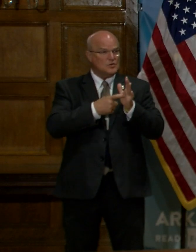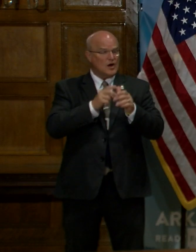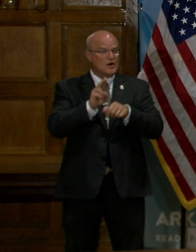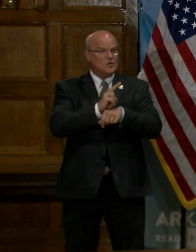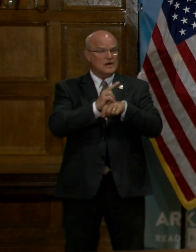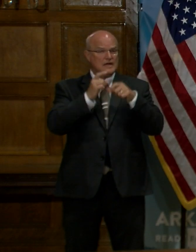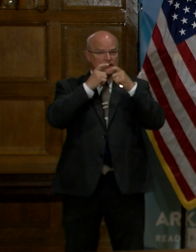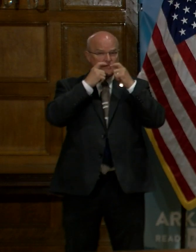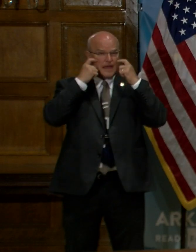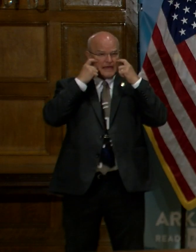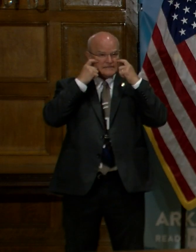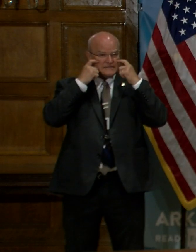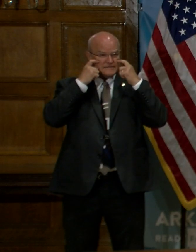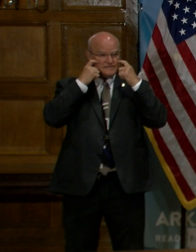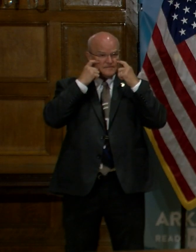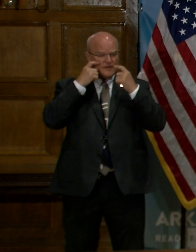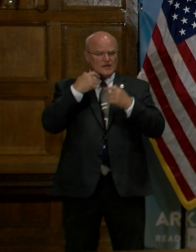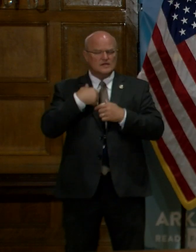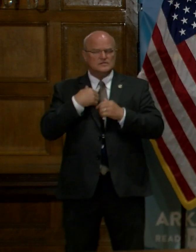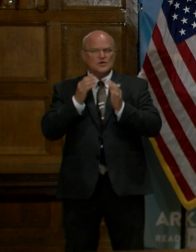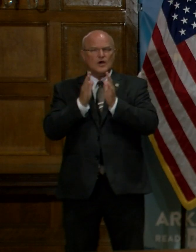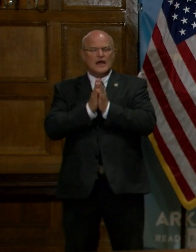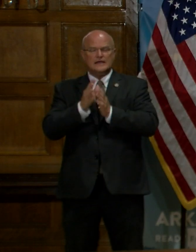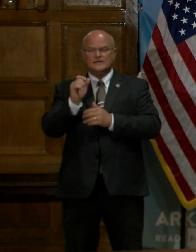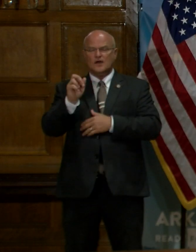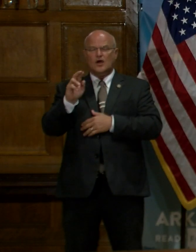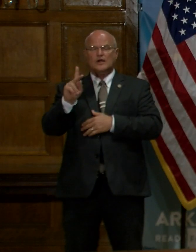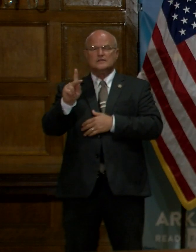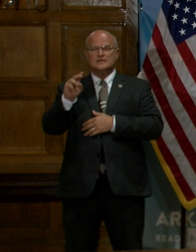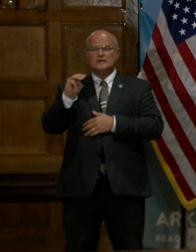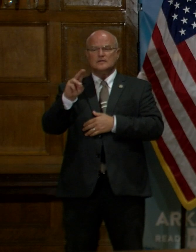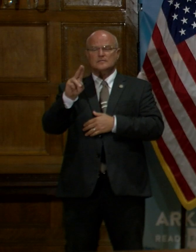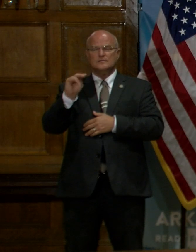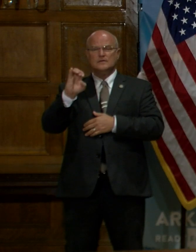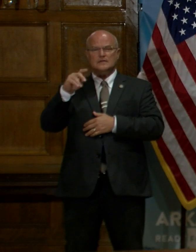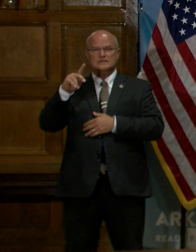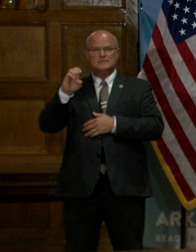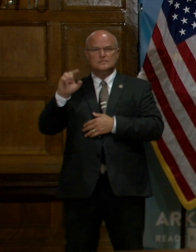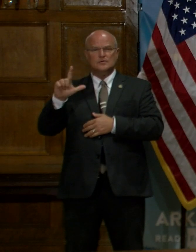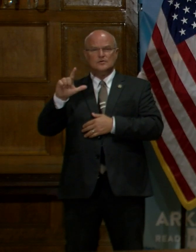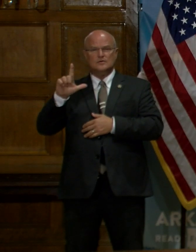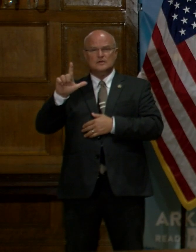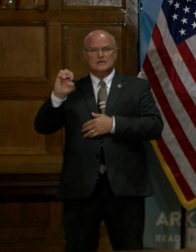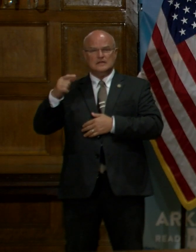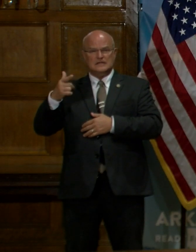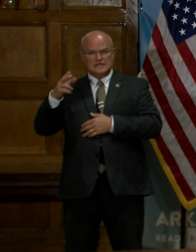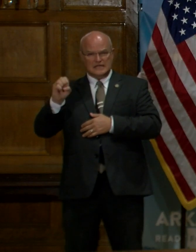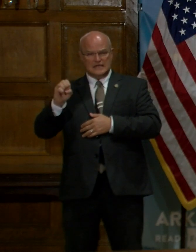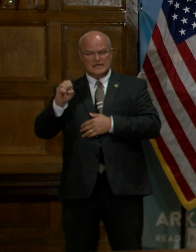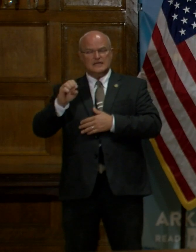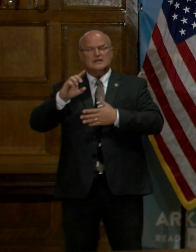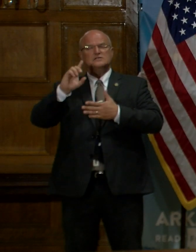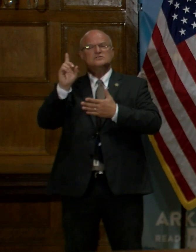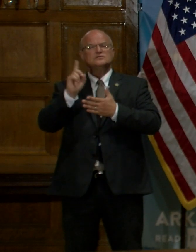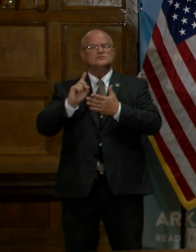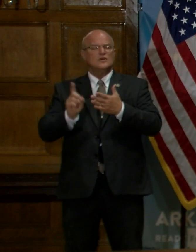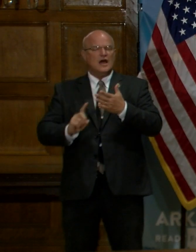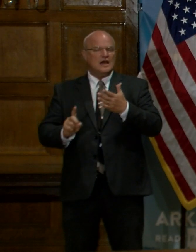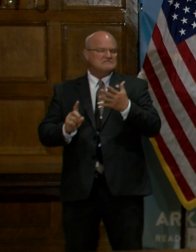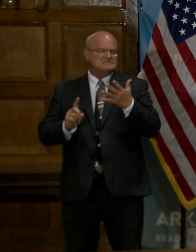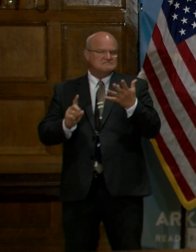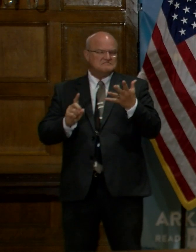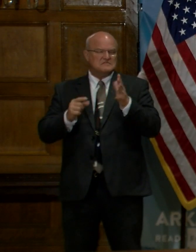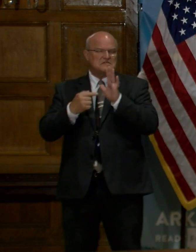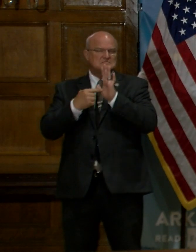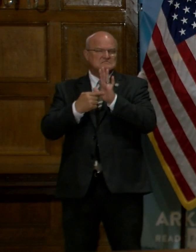the wearing of masks. And so I asked the Arkansas Municipal League to draft me a model ordinance